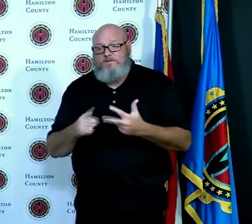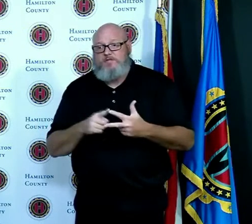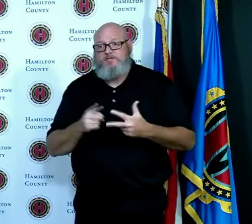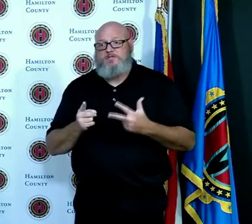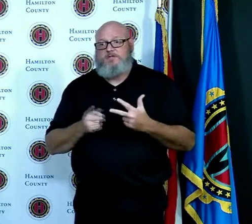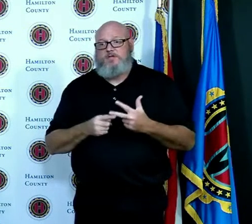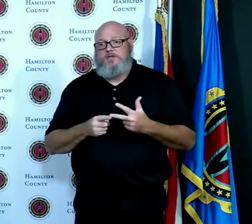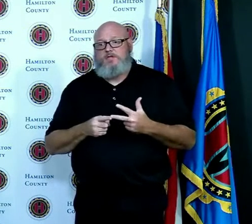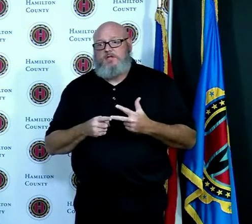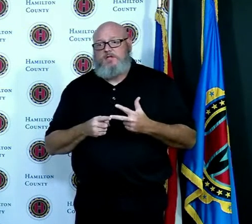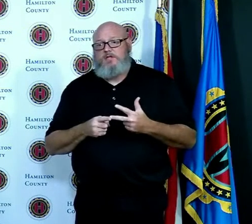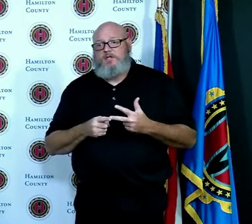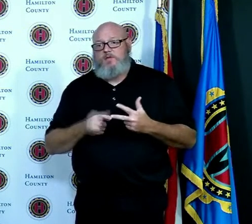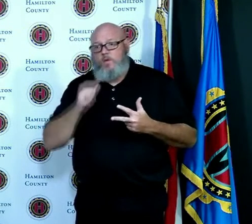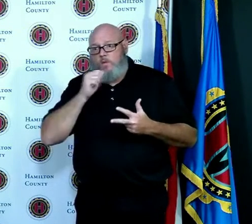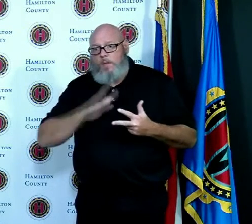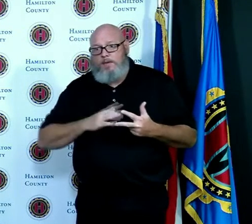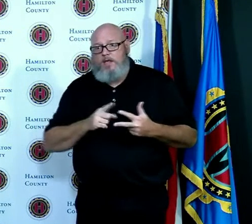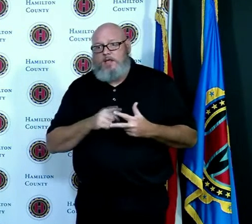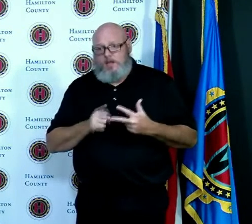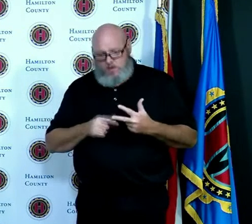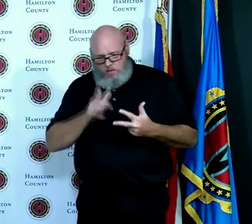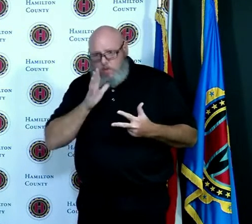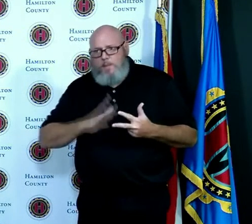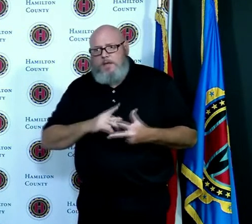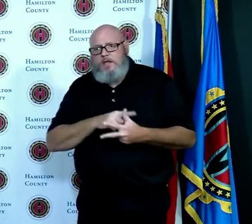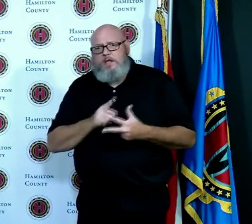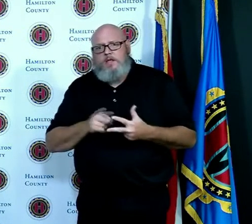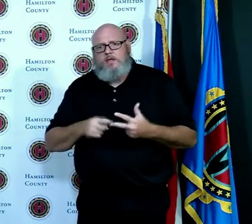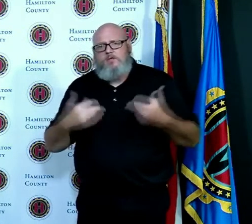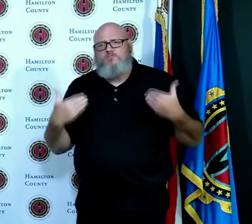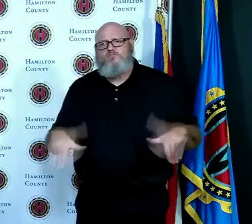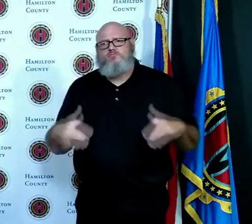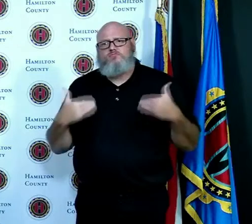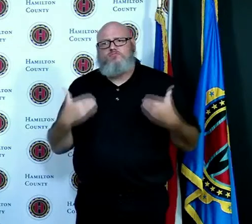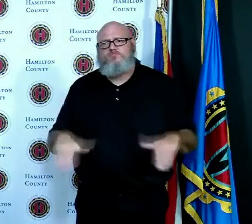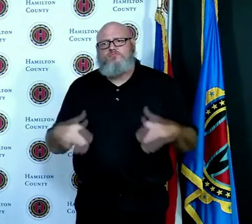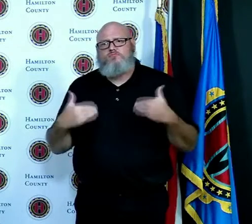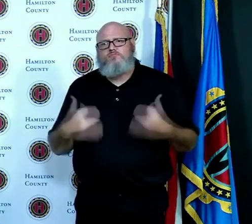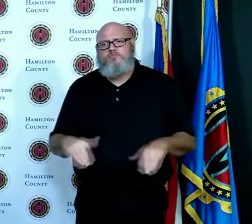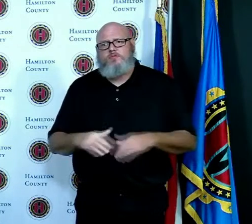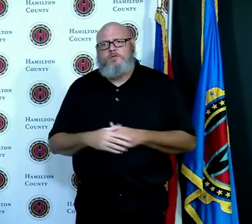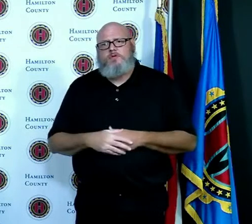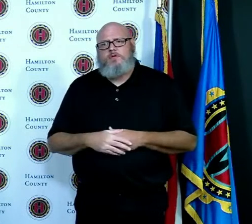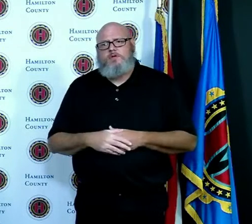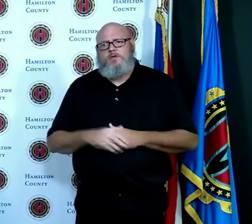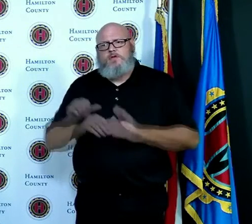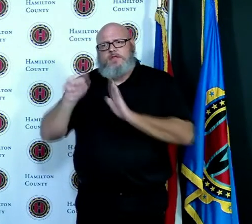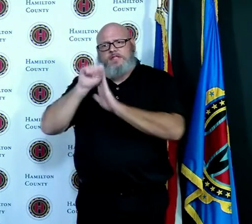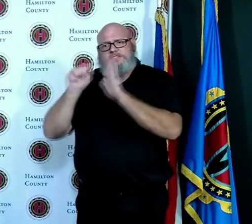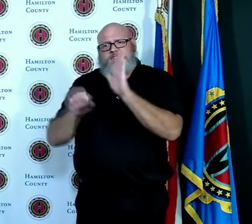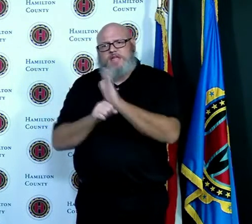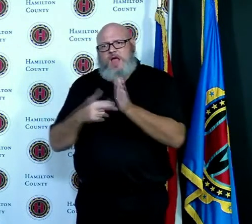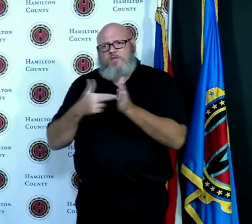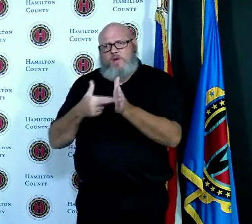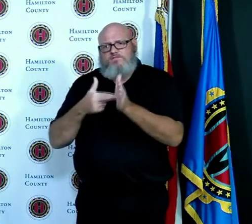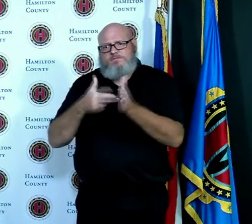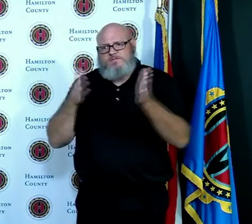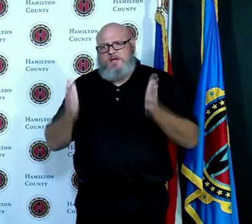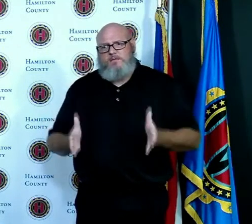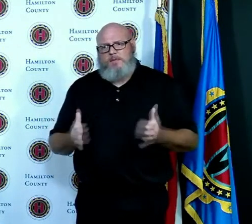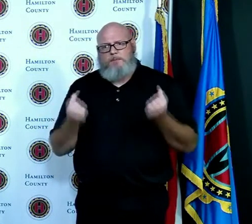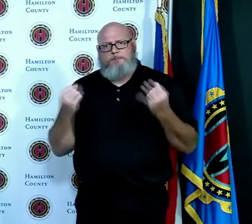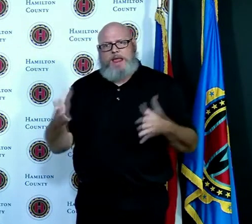Ohio state reps from Hamilton County. Can you talk a little bit about that, and what does it mean,